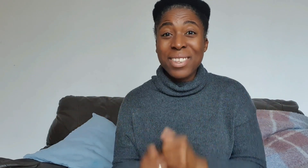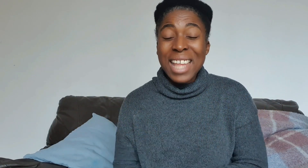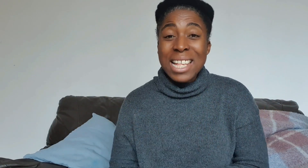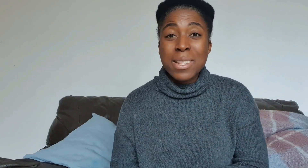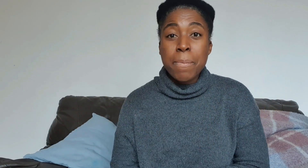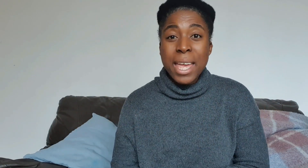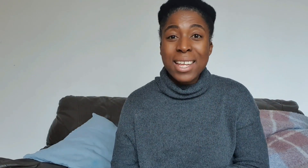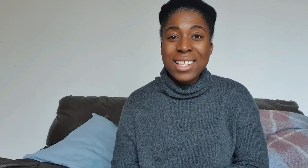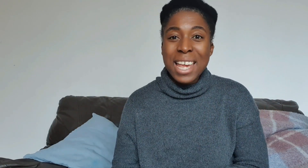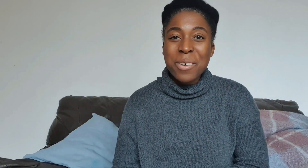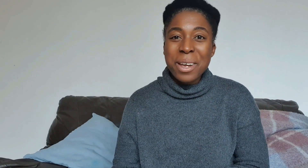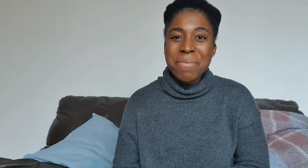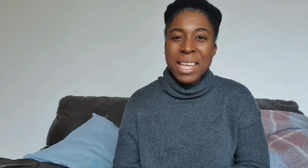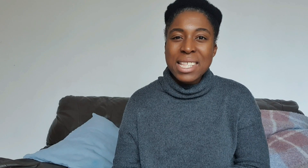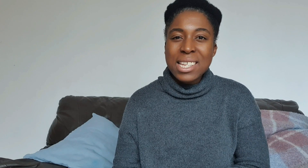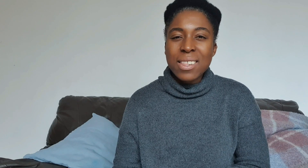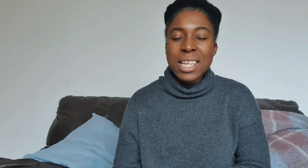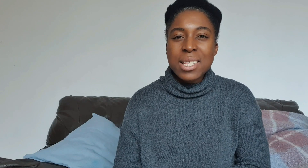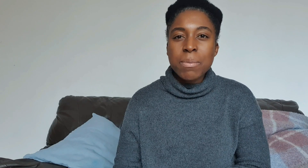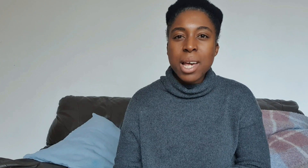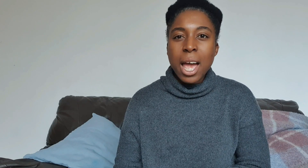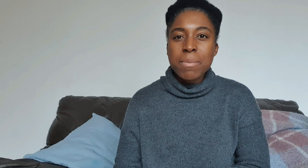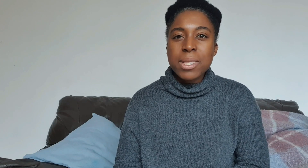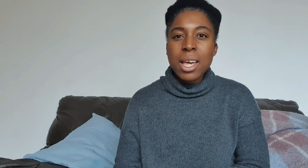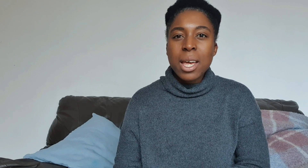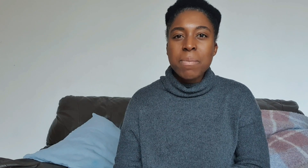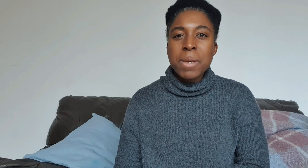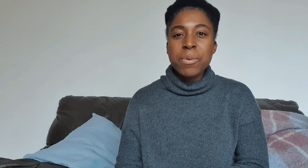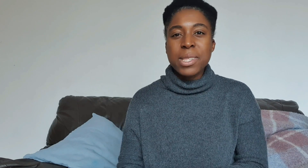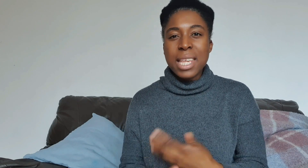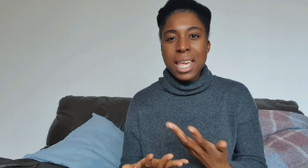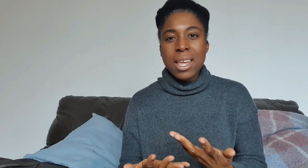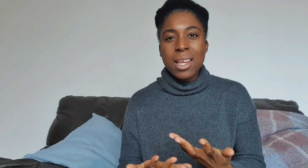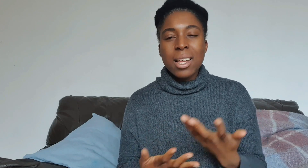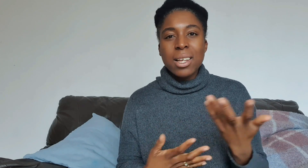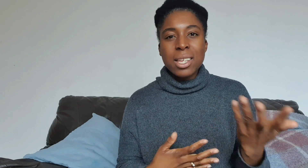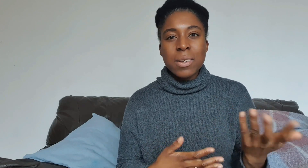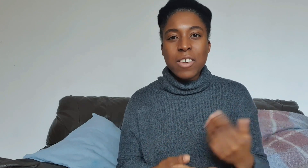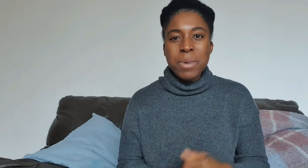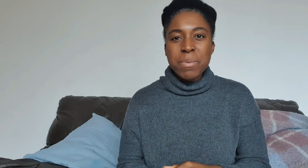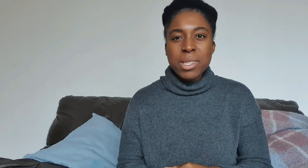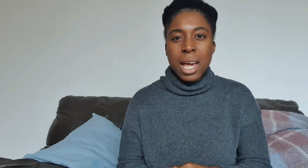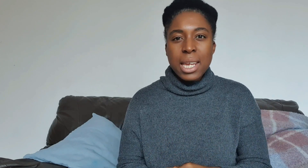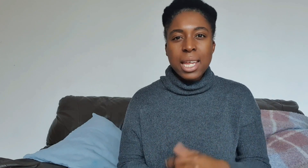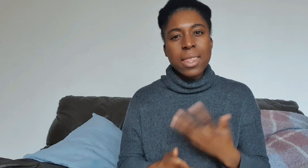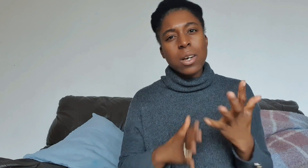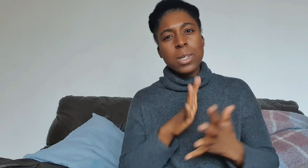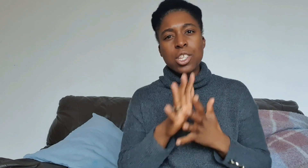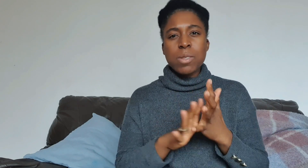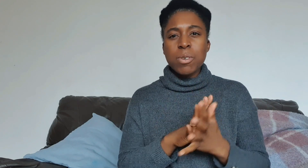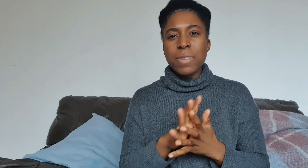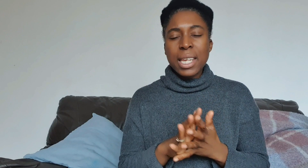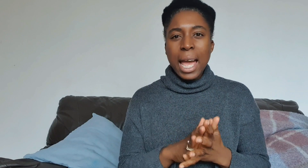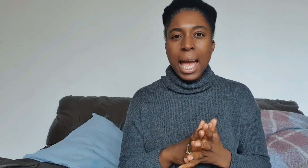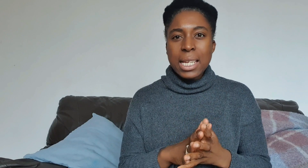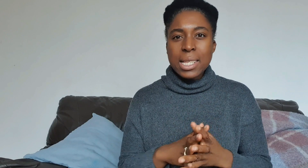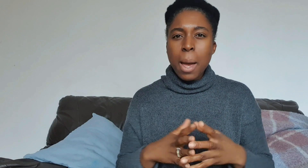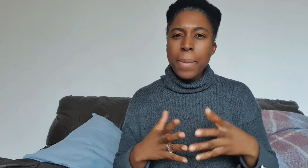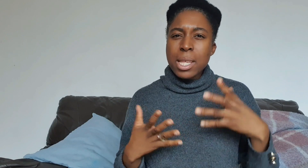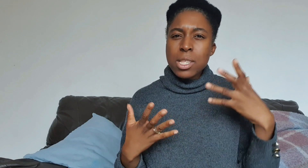That's the big takeaway message. I think sometimes people see, deaf people signing and think, oh, they're just moving their hands. But there's